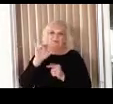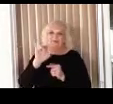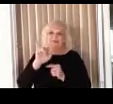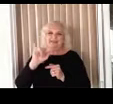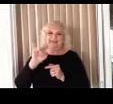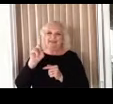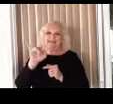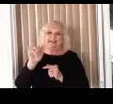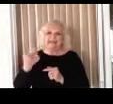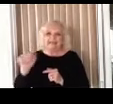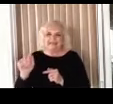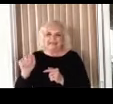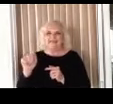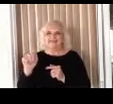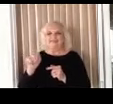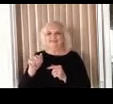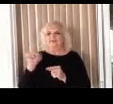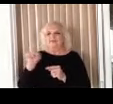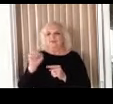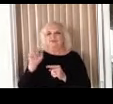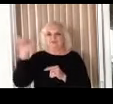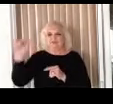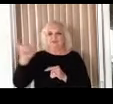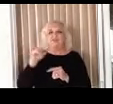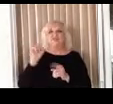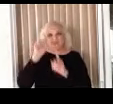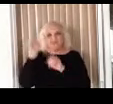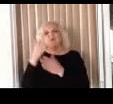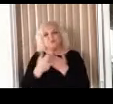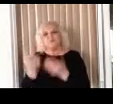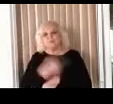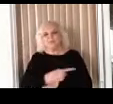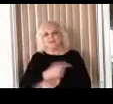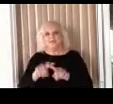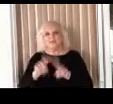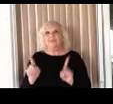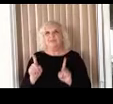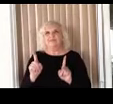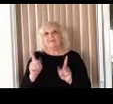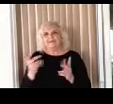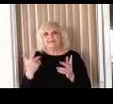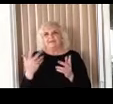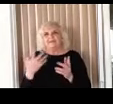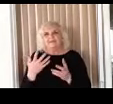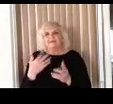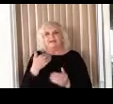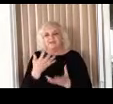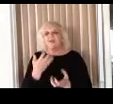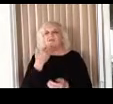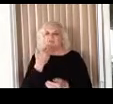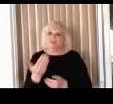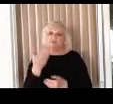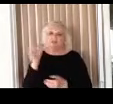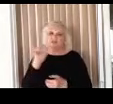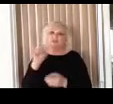but when she goes, it will be someday, she will go. But I want to thank Sharon